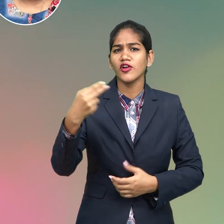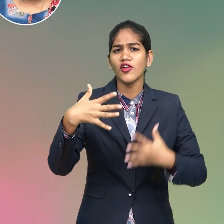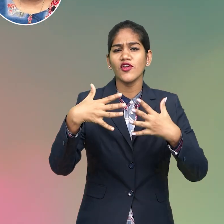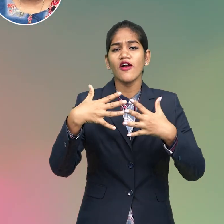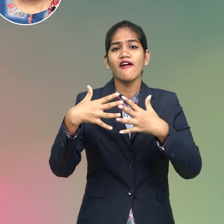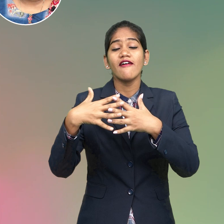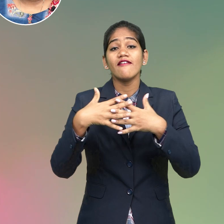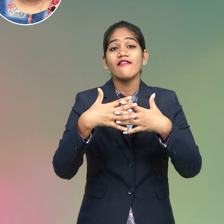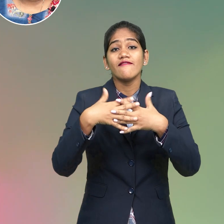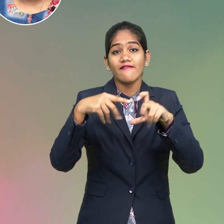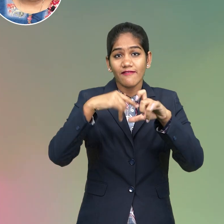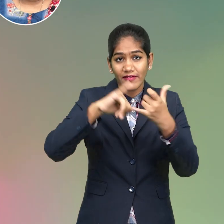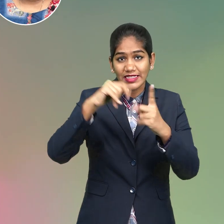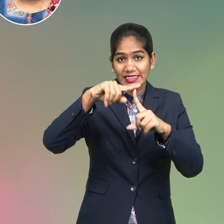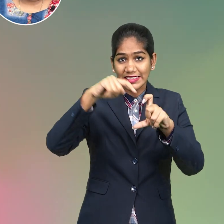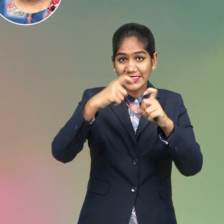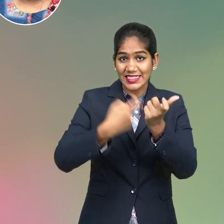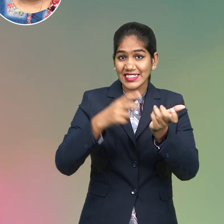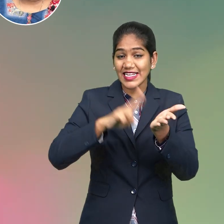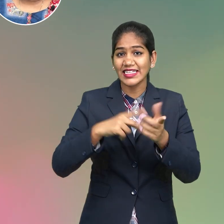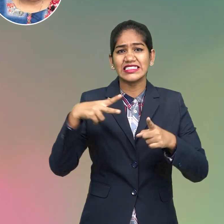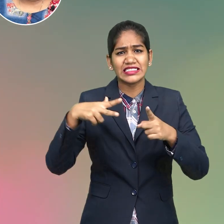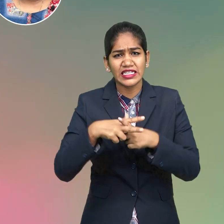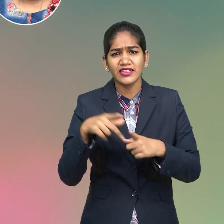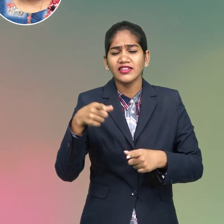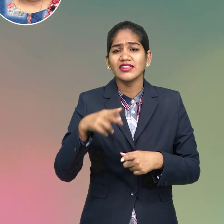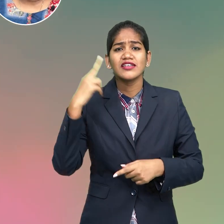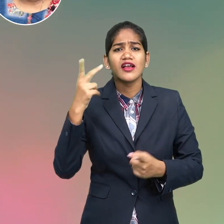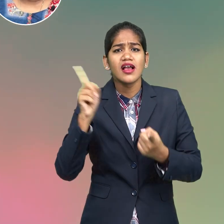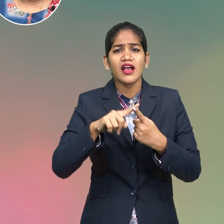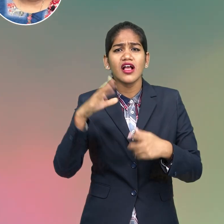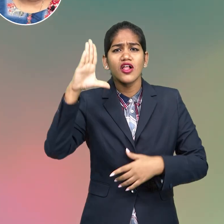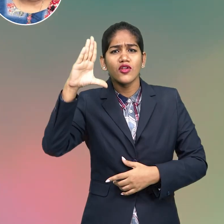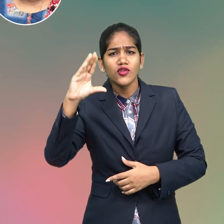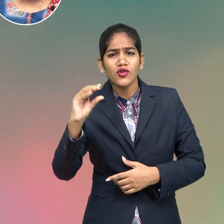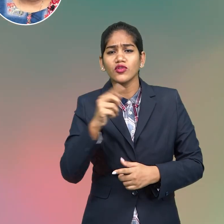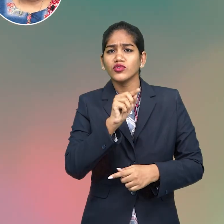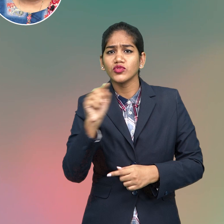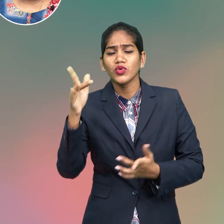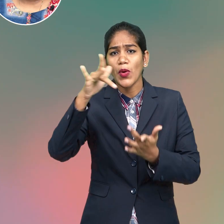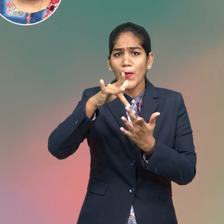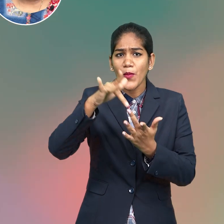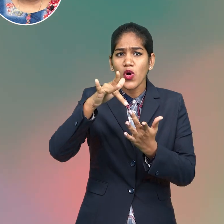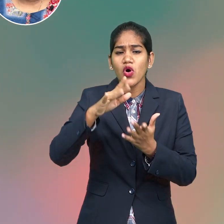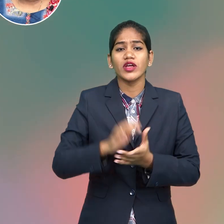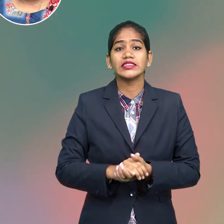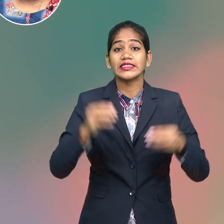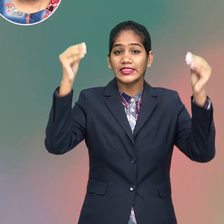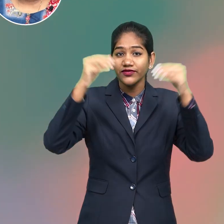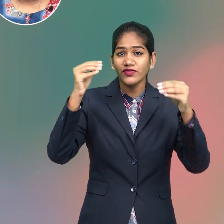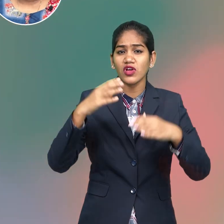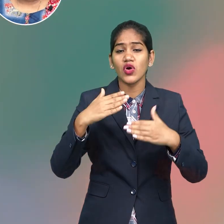called western disturbances, cause low to moderate rainfall over northern